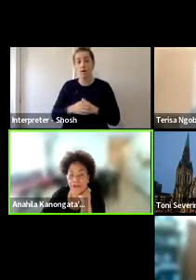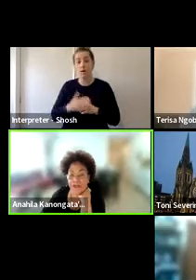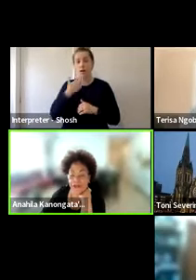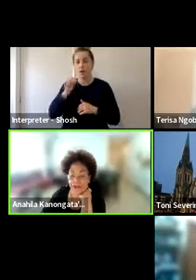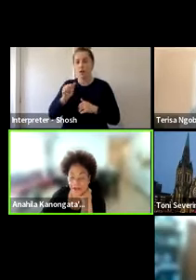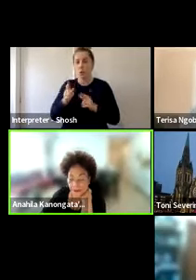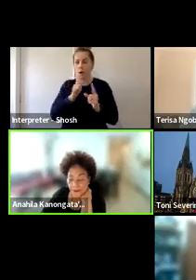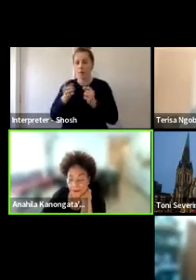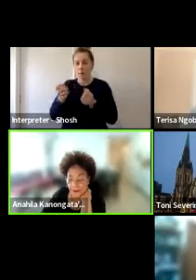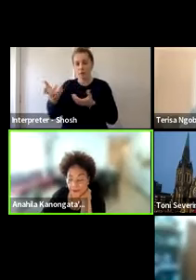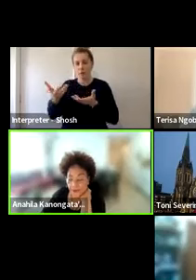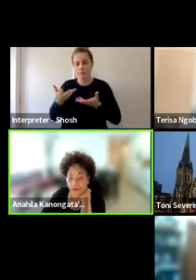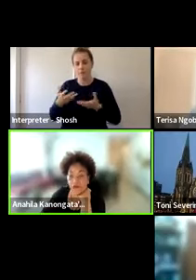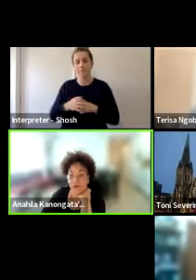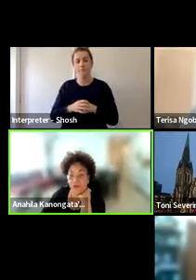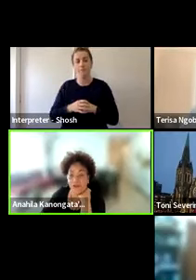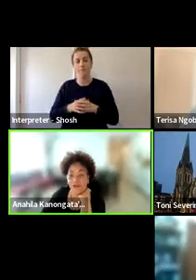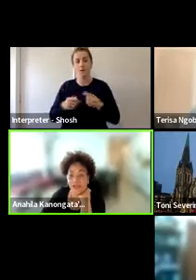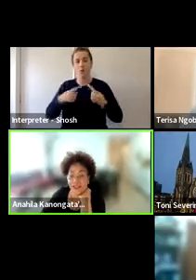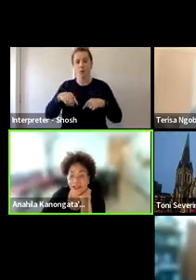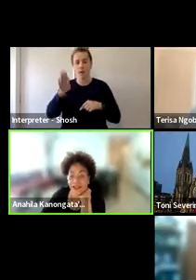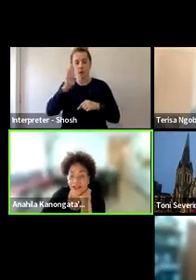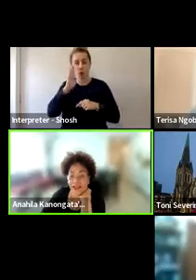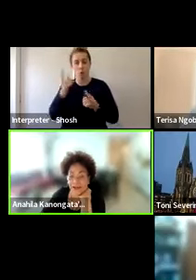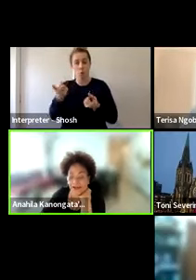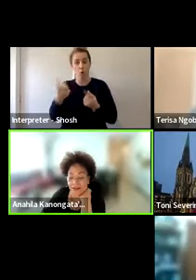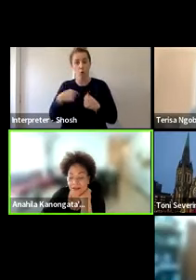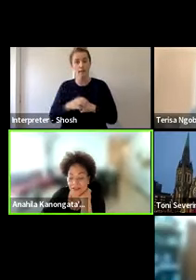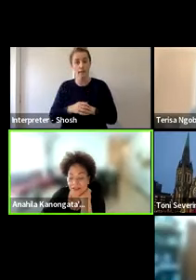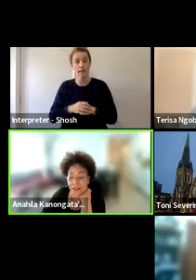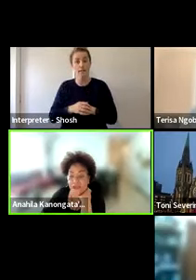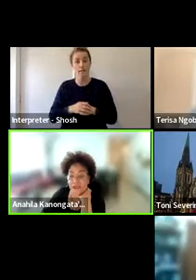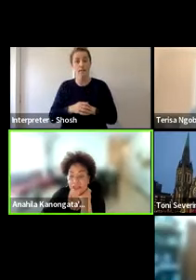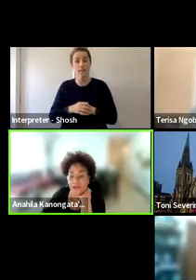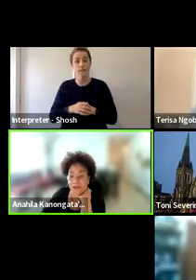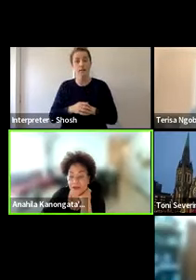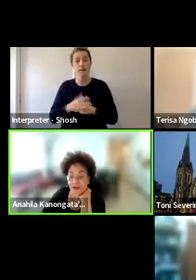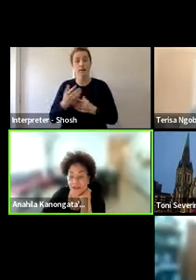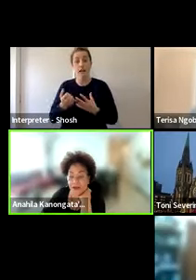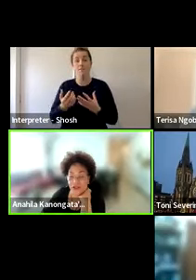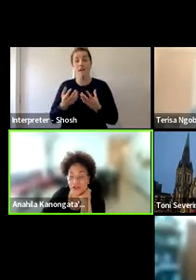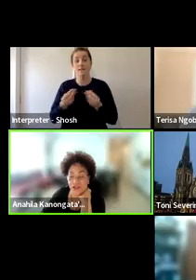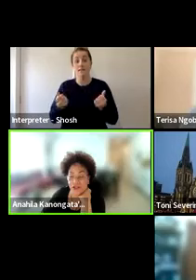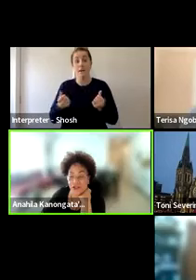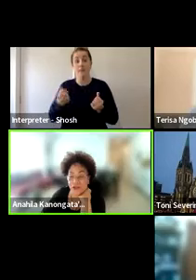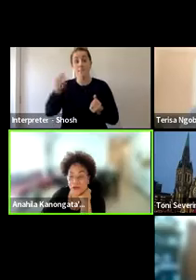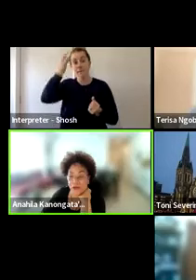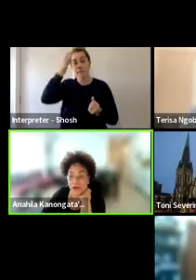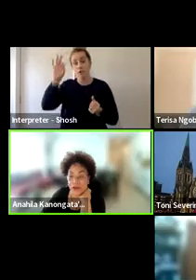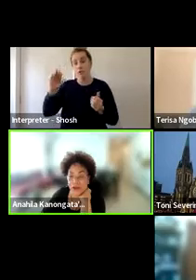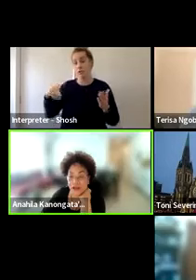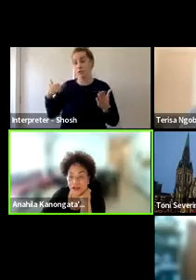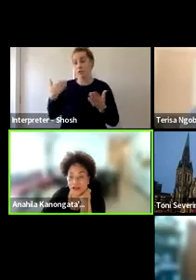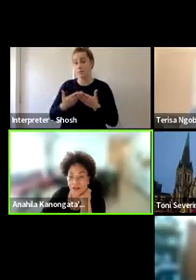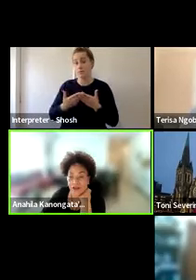your information. We've heard what you've said, and there has been some suggestions in terms